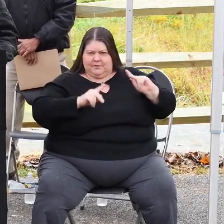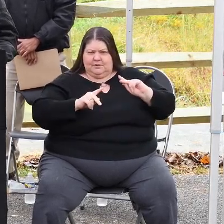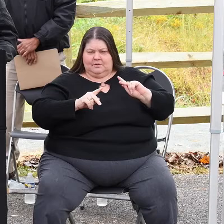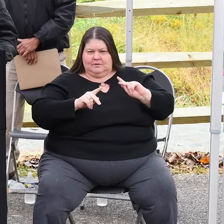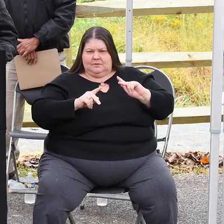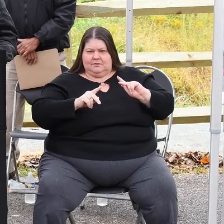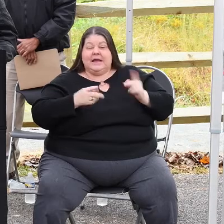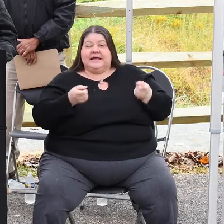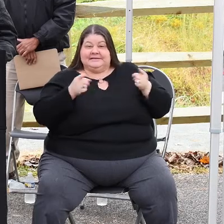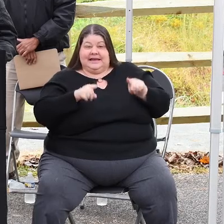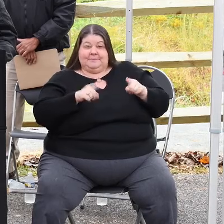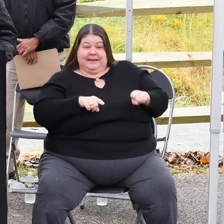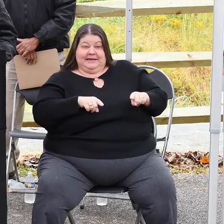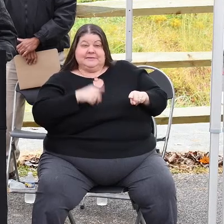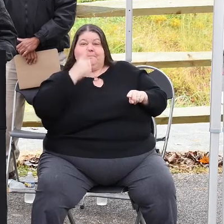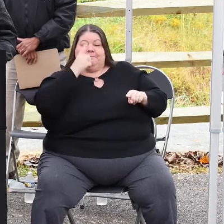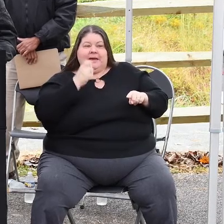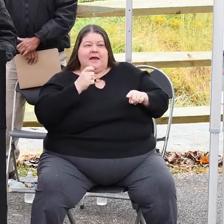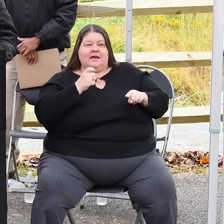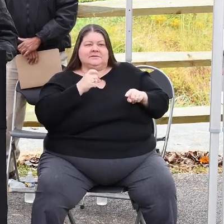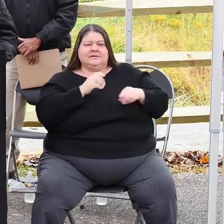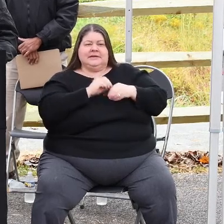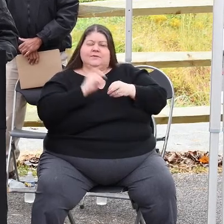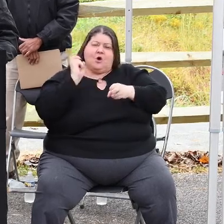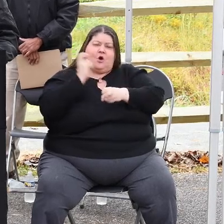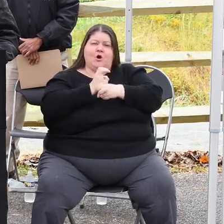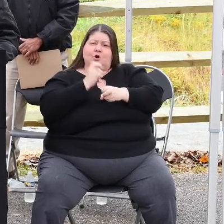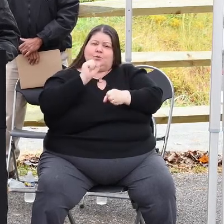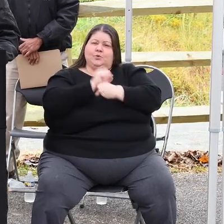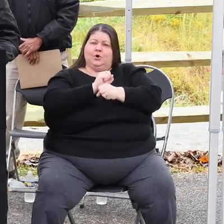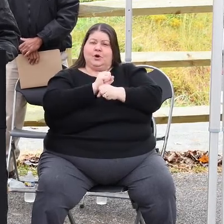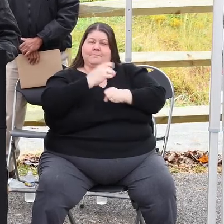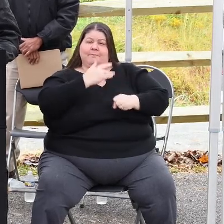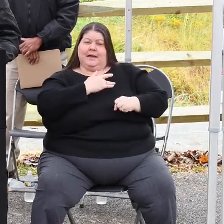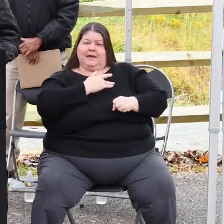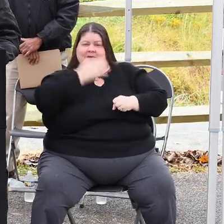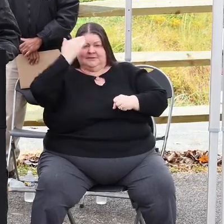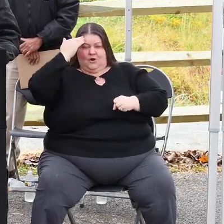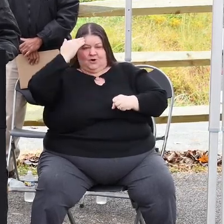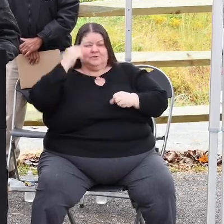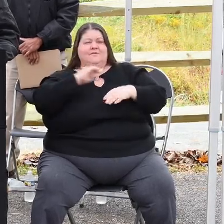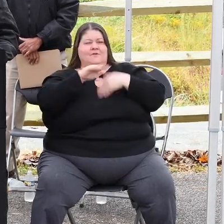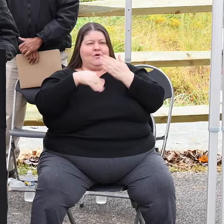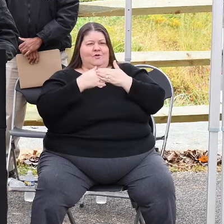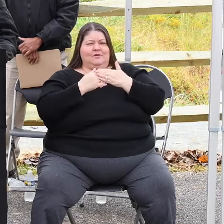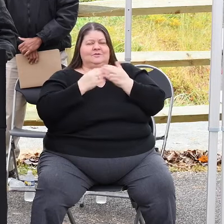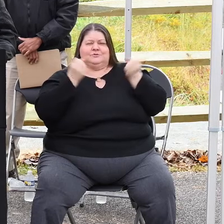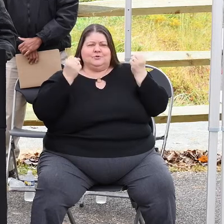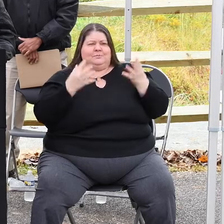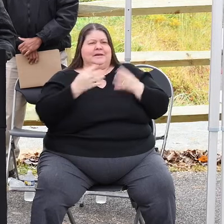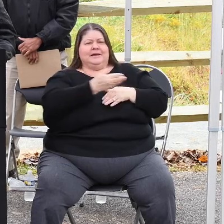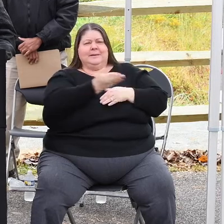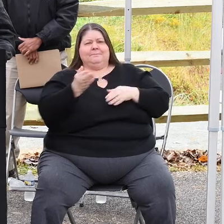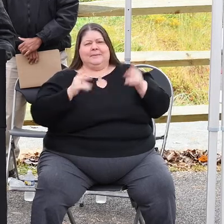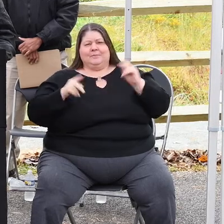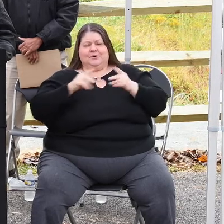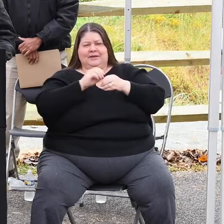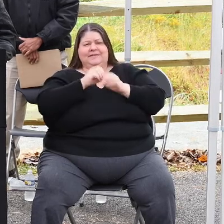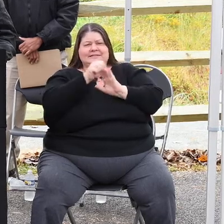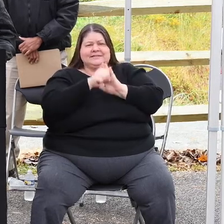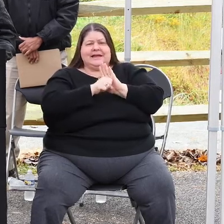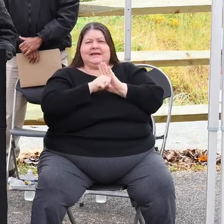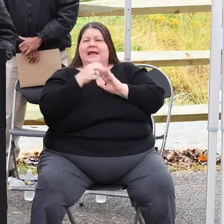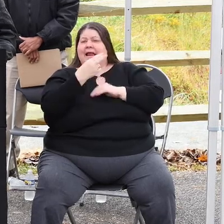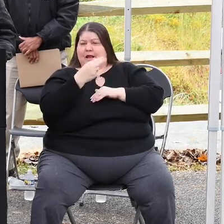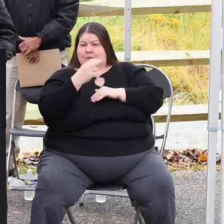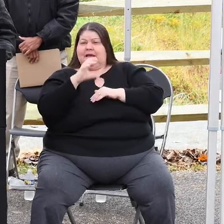has taken place because in the hard work, minds, hearts, and hands of so many people in the state and Howard